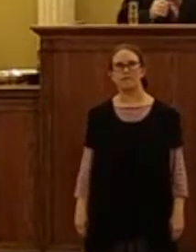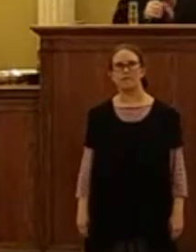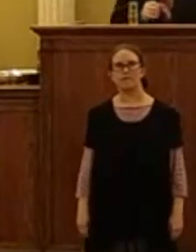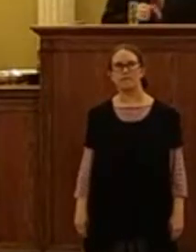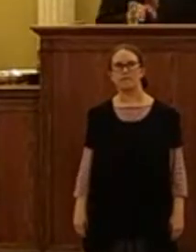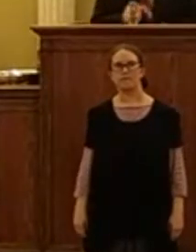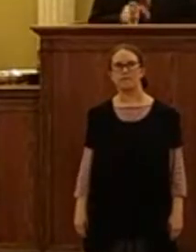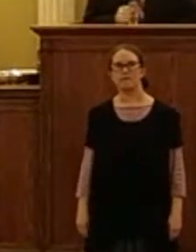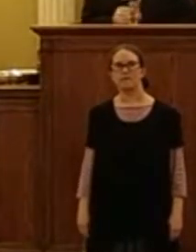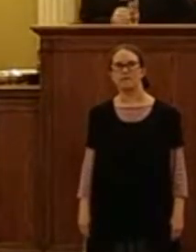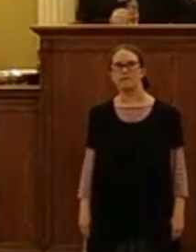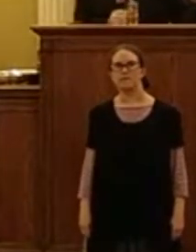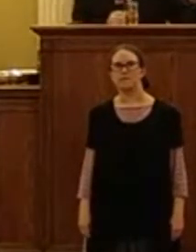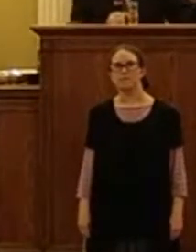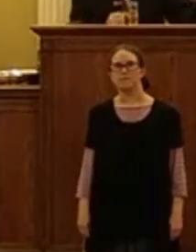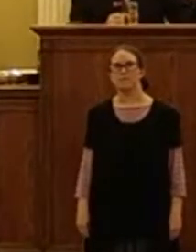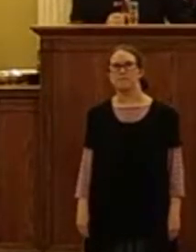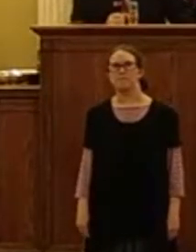And,